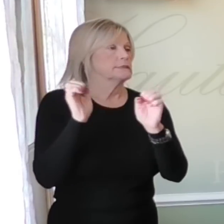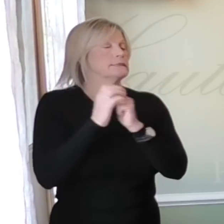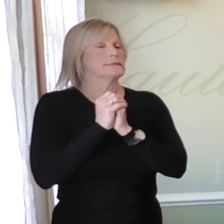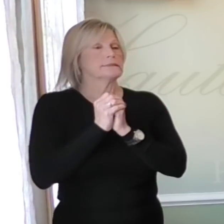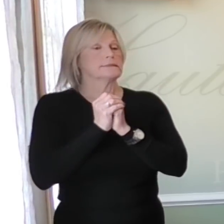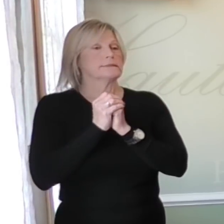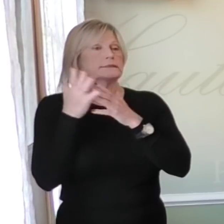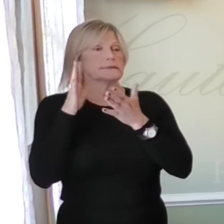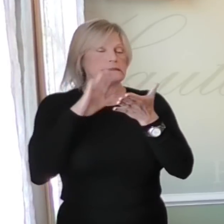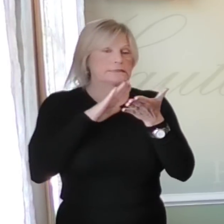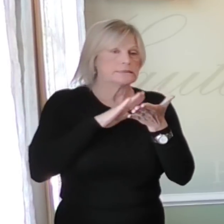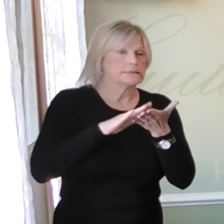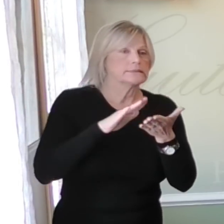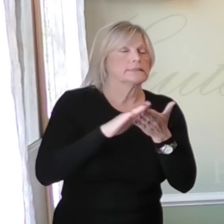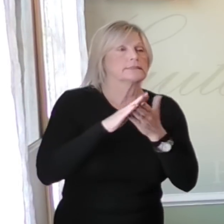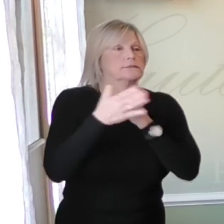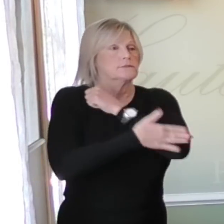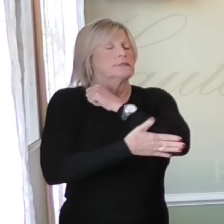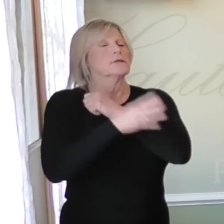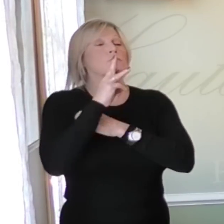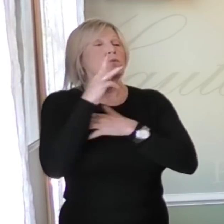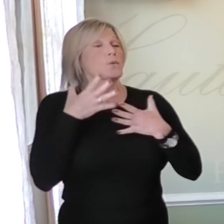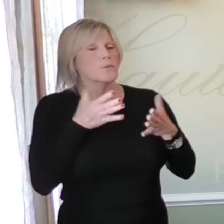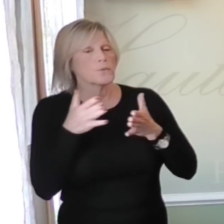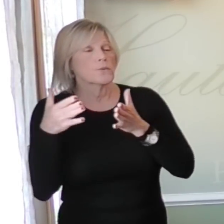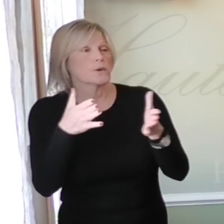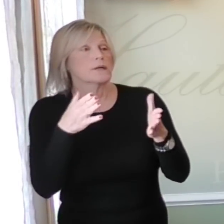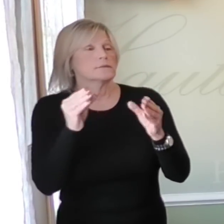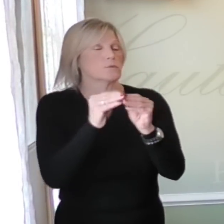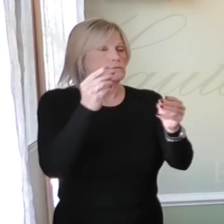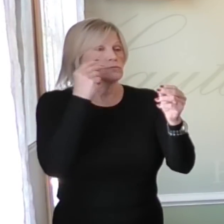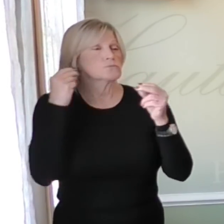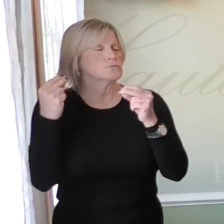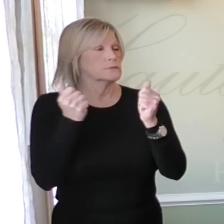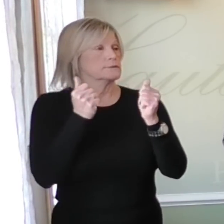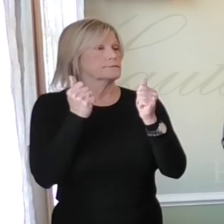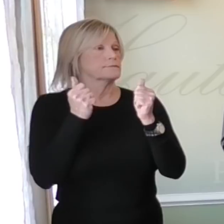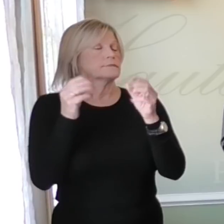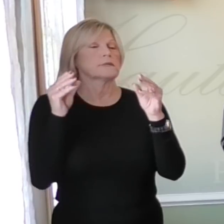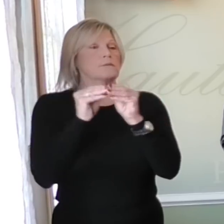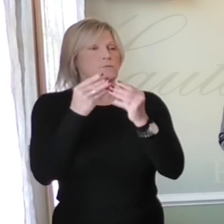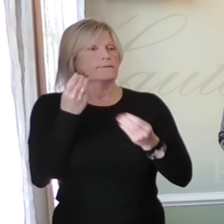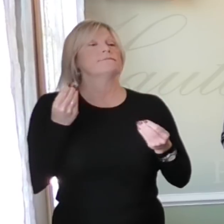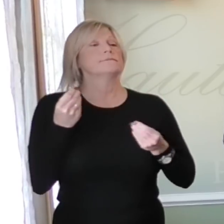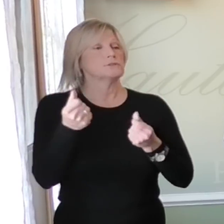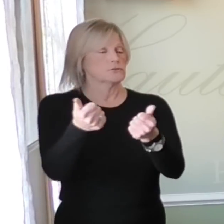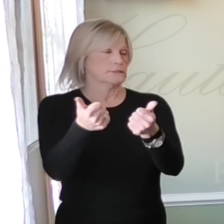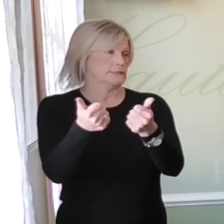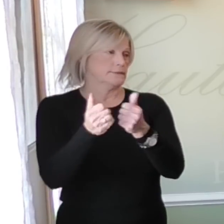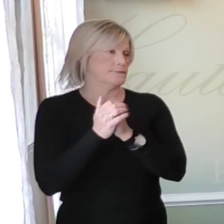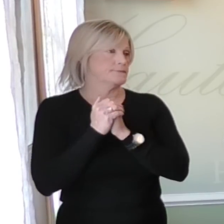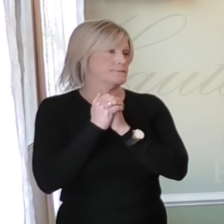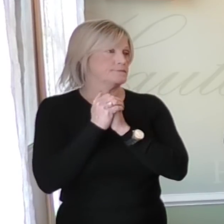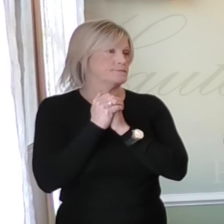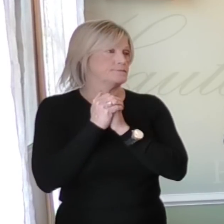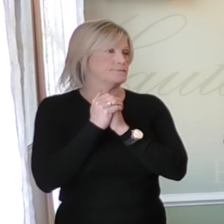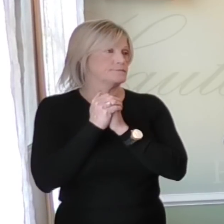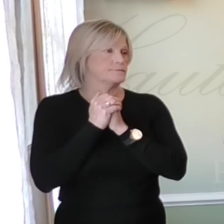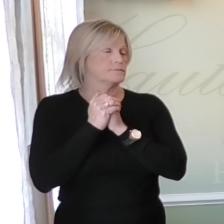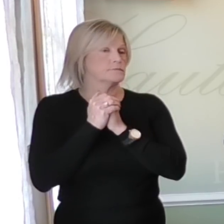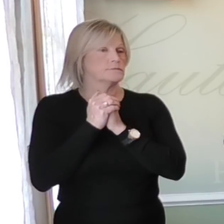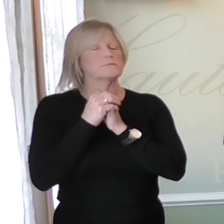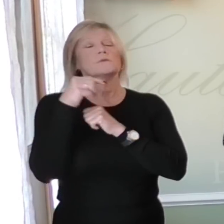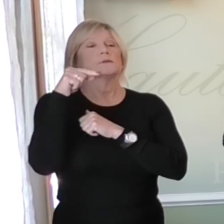order to clear our county's waterways more quickly and more efficiently. When